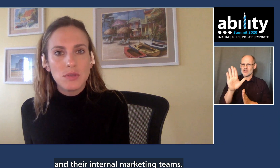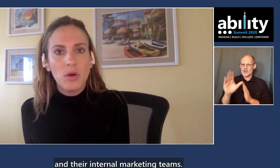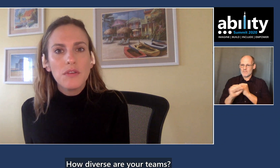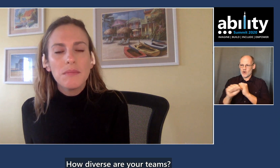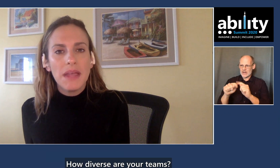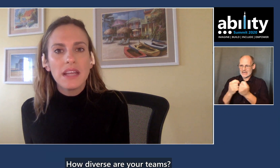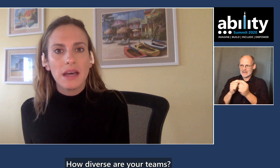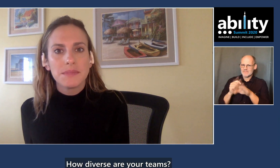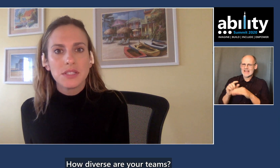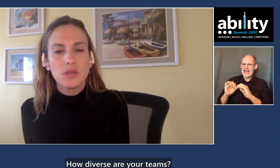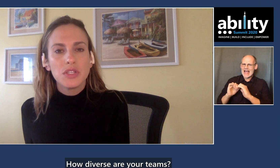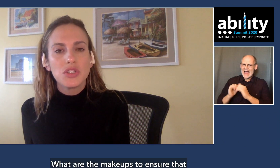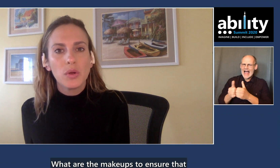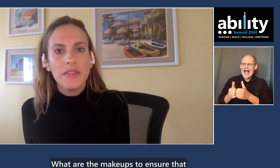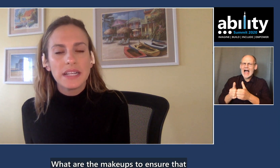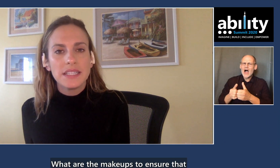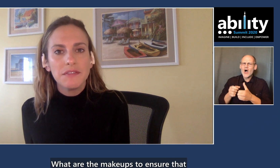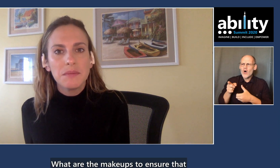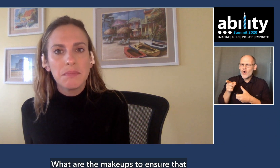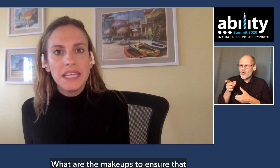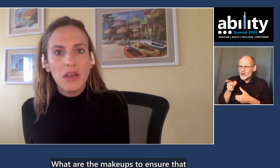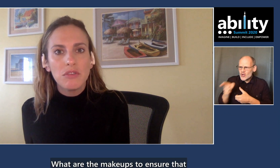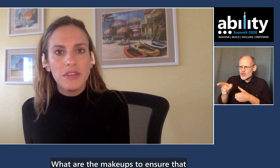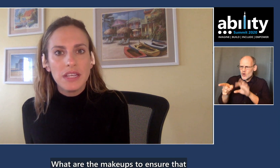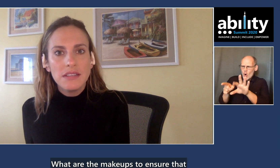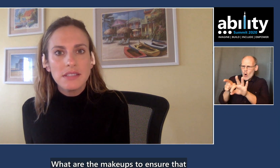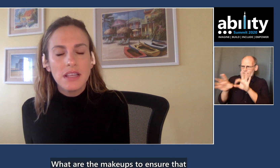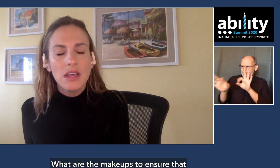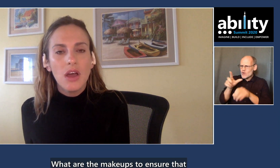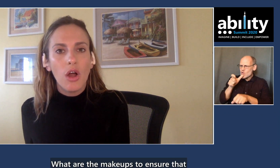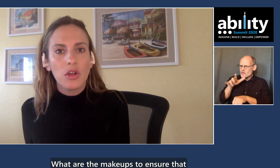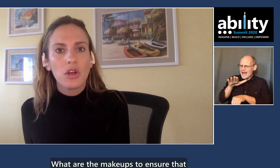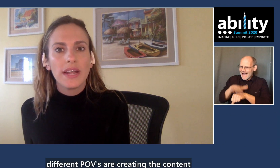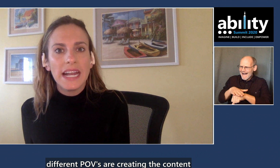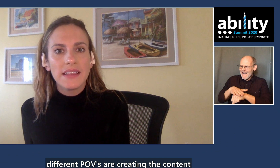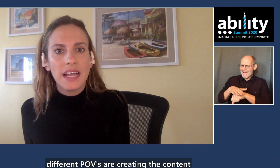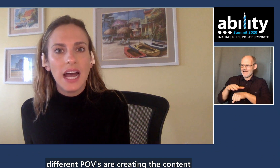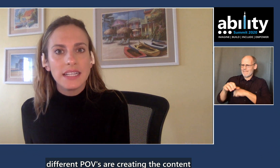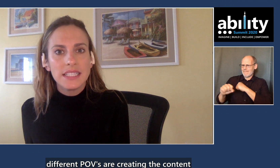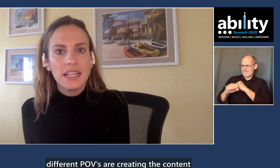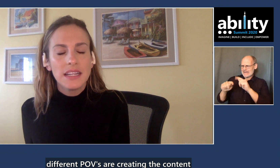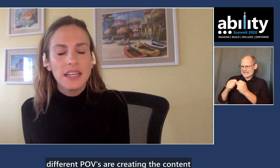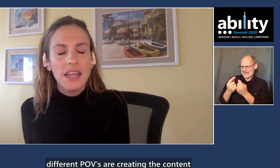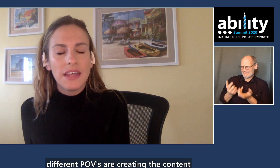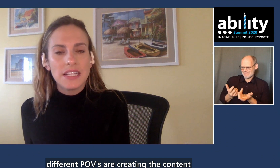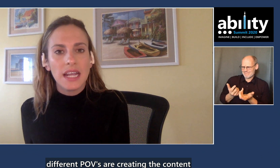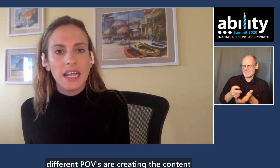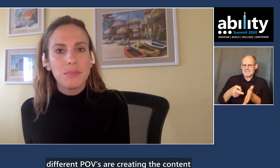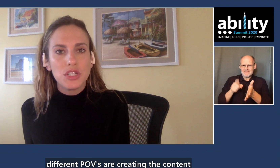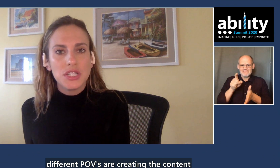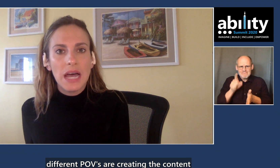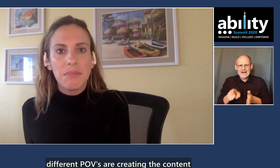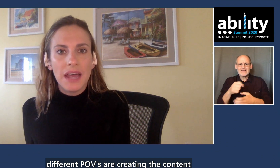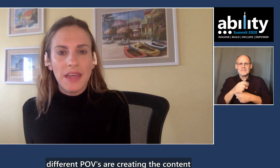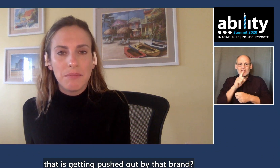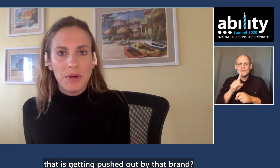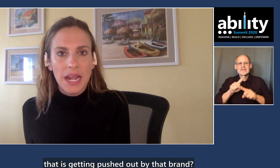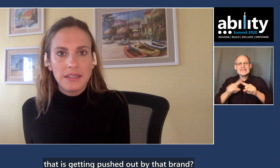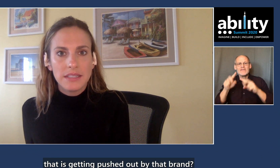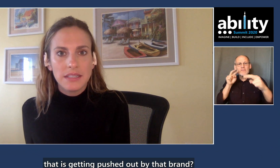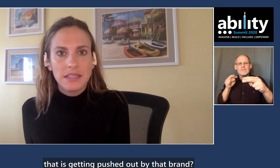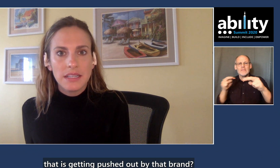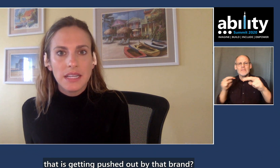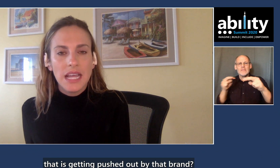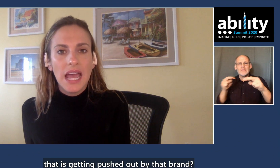are your teams? What are the makeups to ensure that different POVs are creating the content that is getting pushed out by